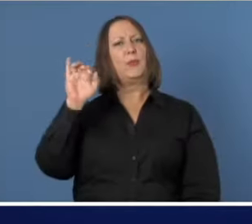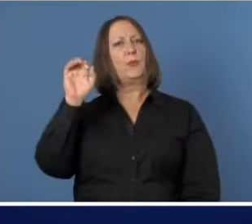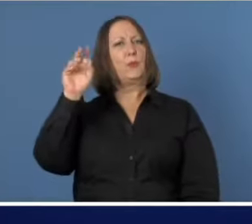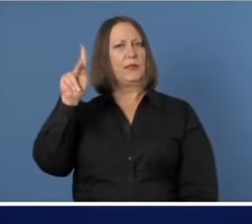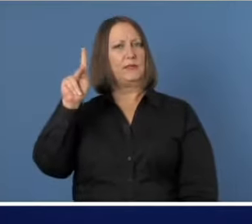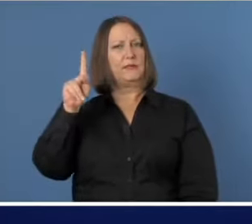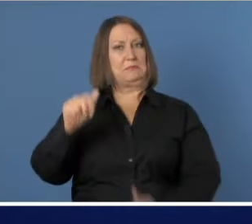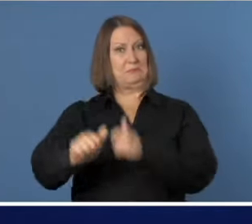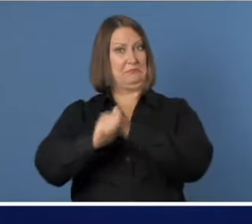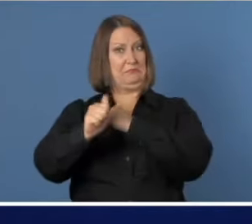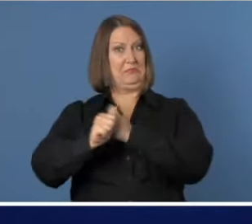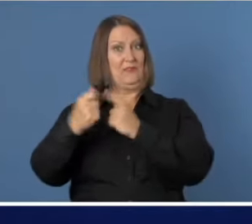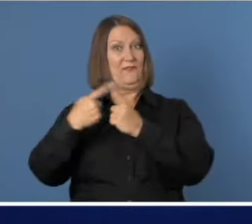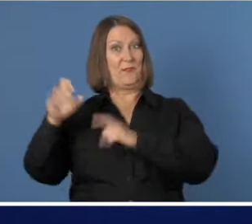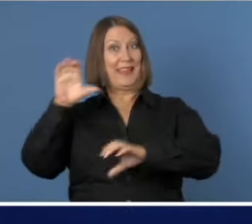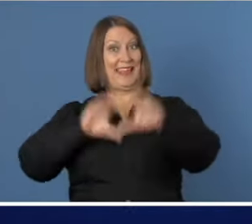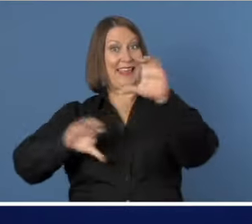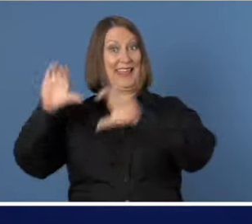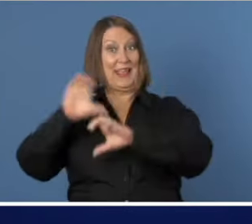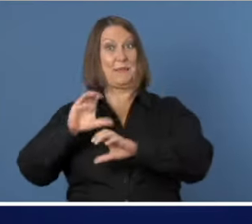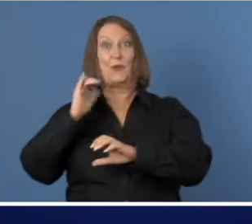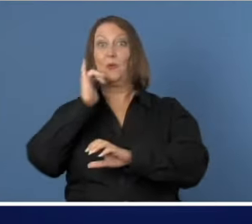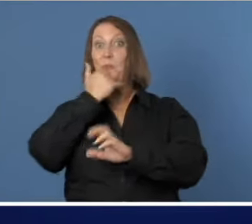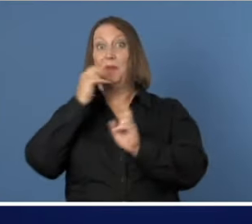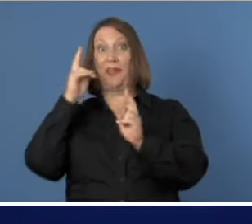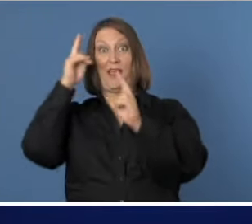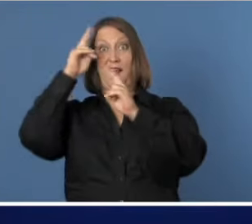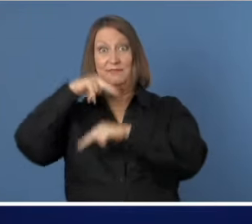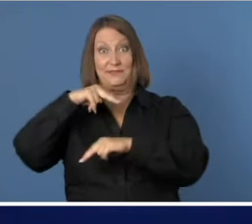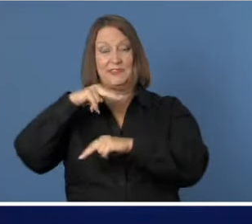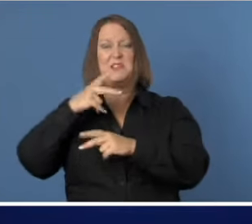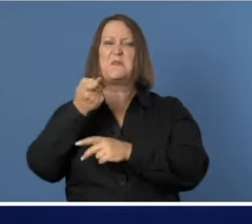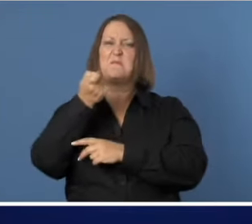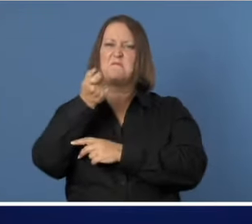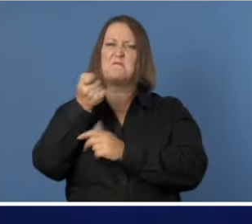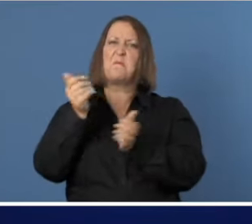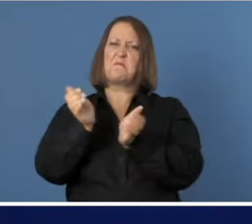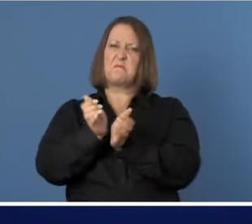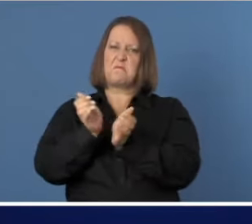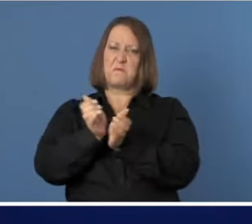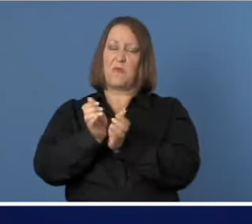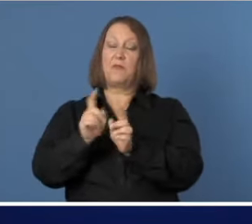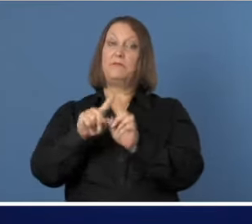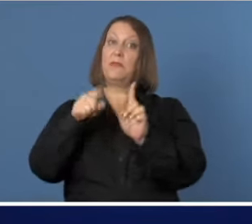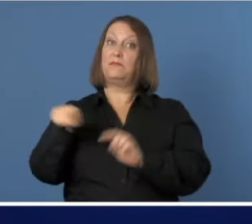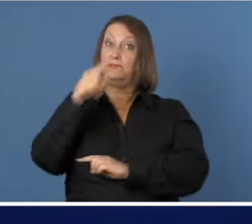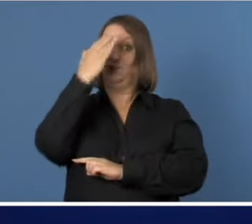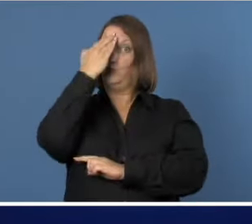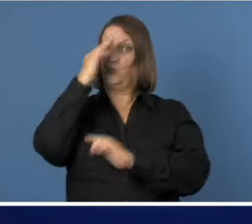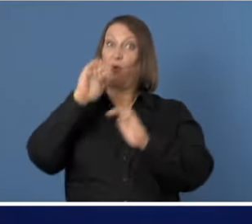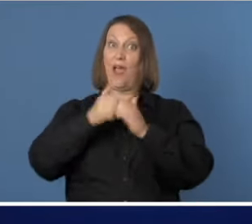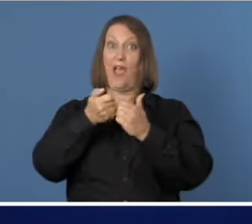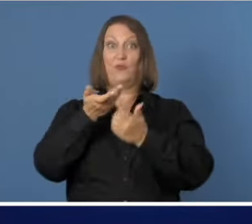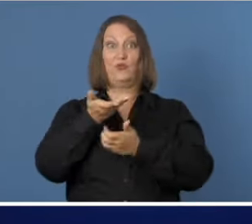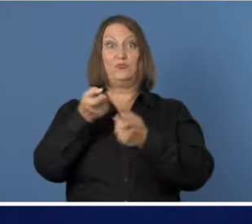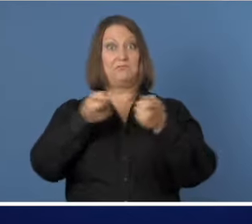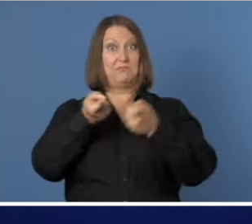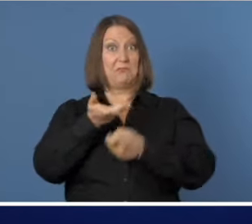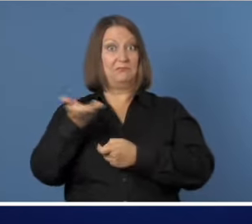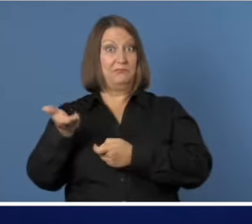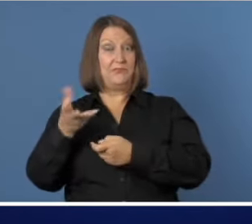Although the risk of a chemical accident is slight, knowing how to handle these products and how to react during